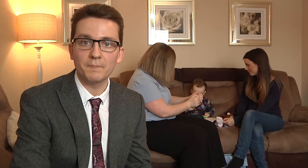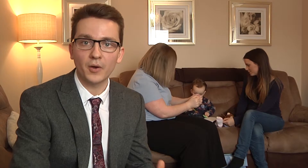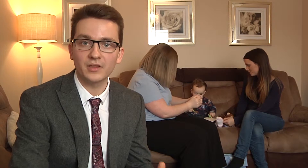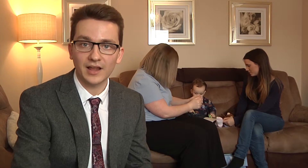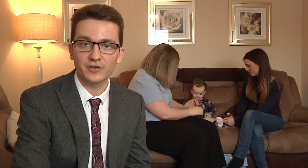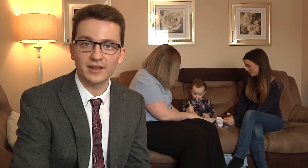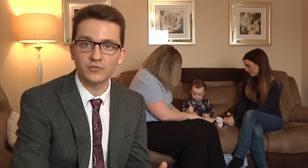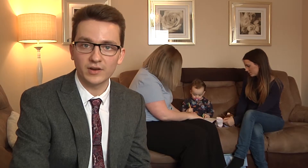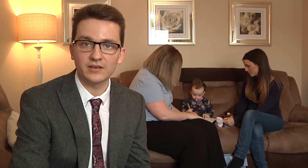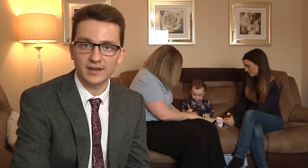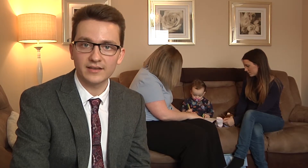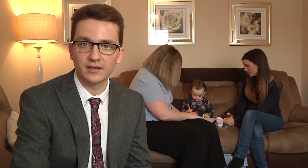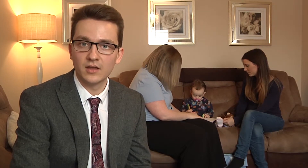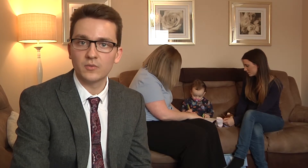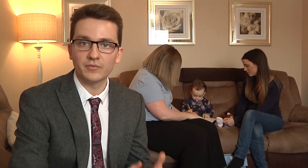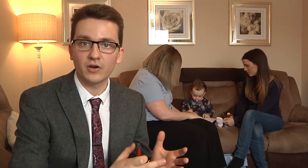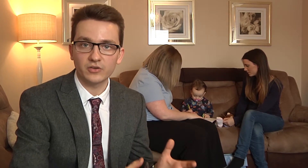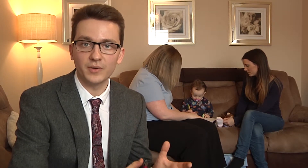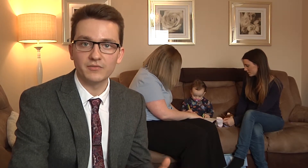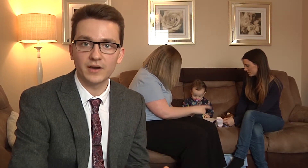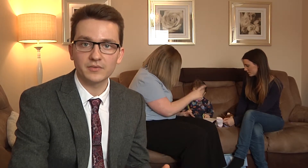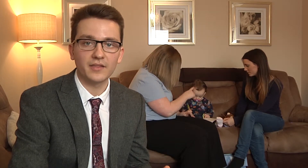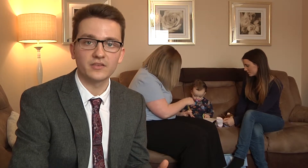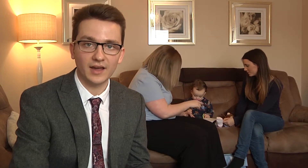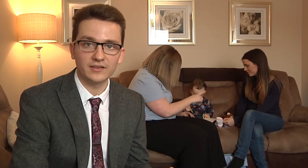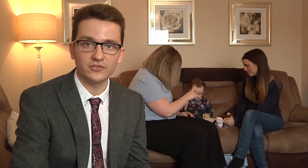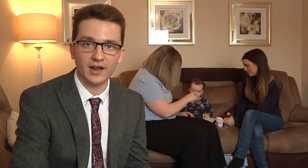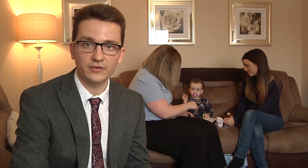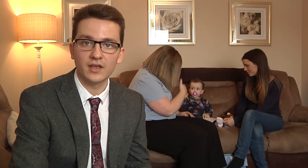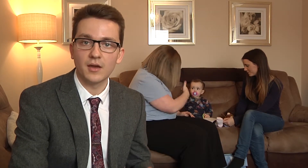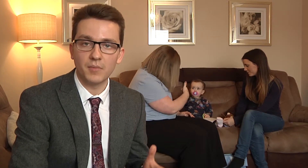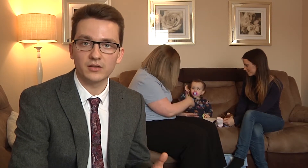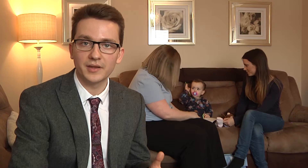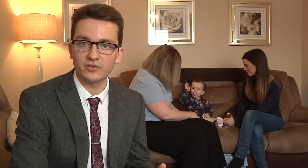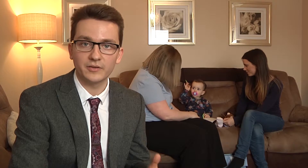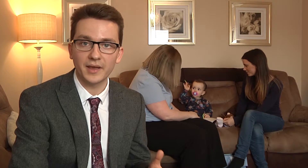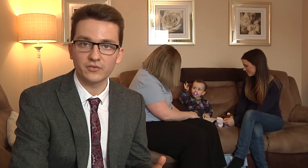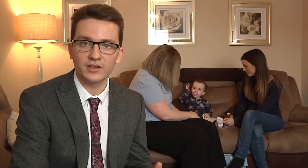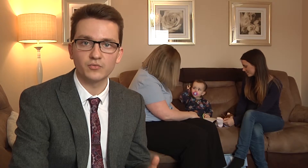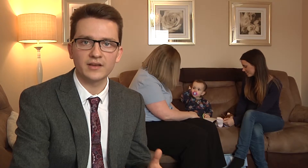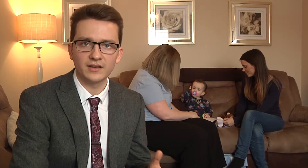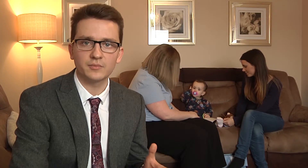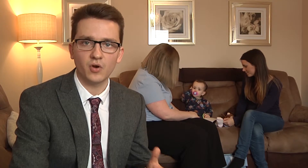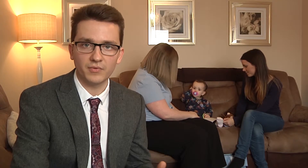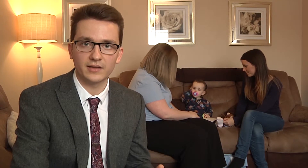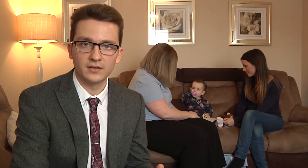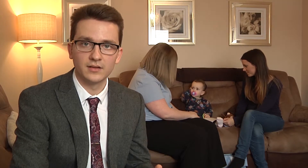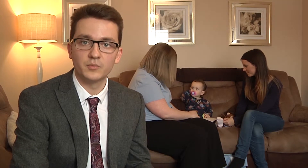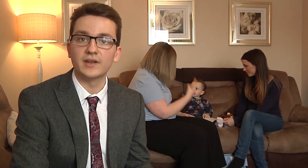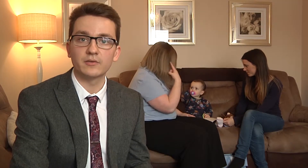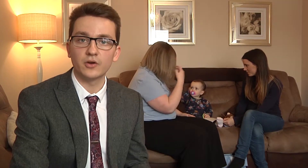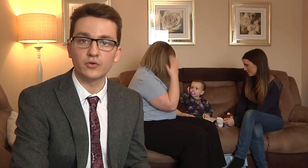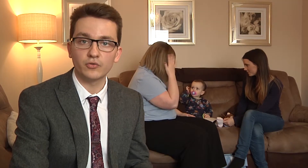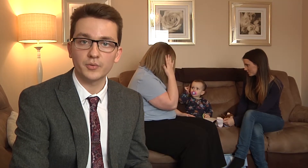been growing in popularity in recent years, with Oscar winning films like The Silent Child and parliamentary debates really raising its profile.